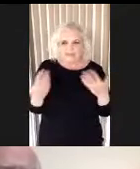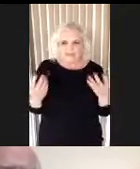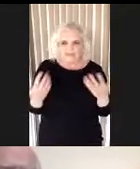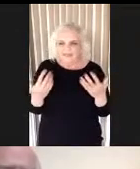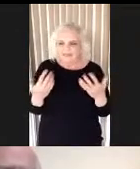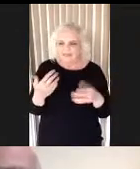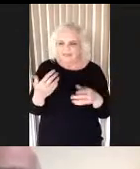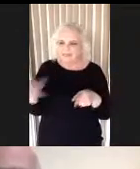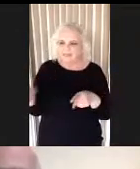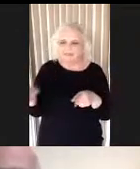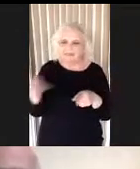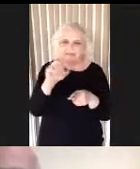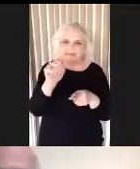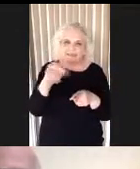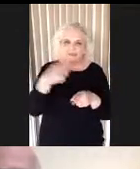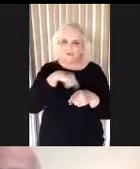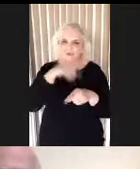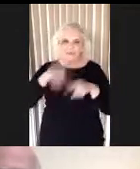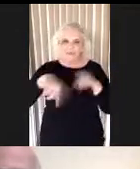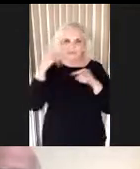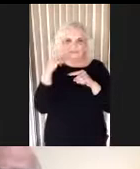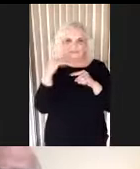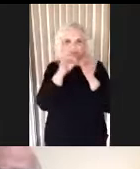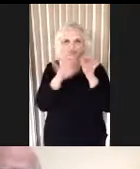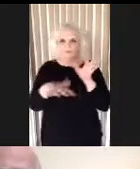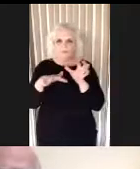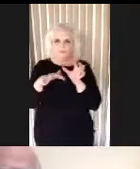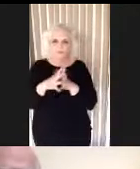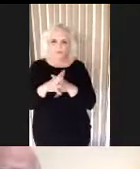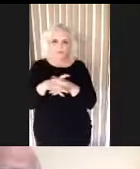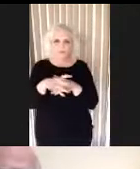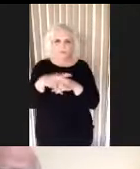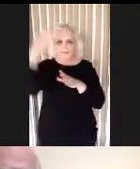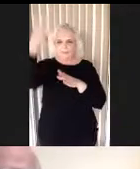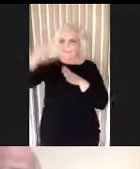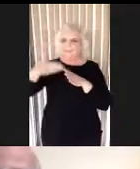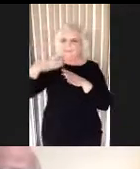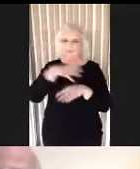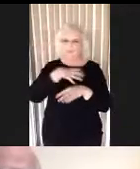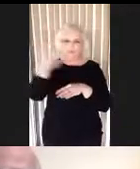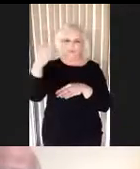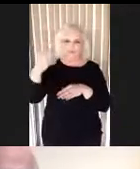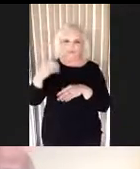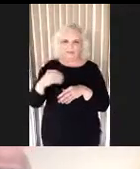Dan, we can't see the interpreter. The interpreter is against a white background.